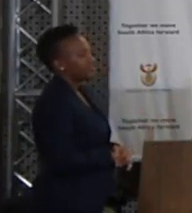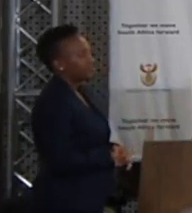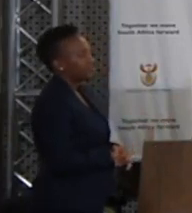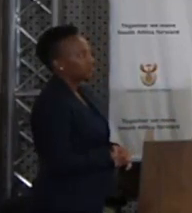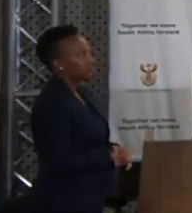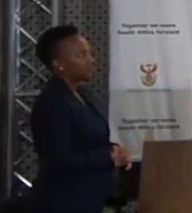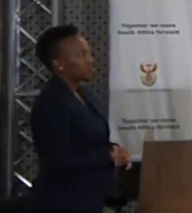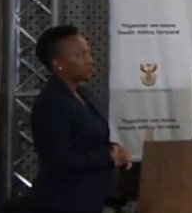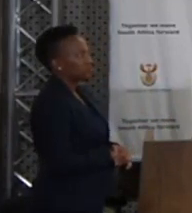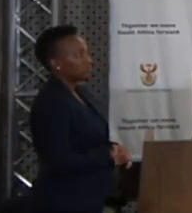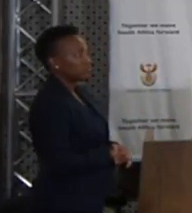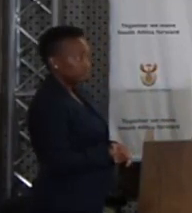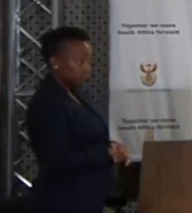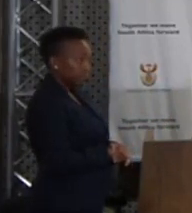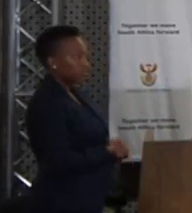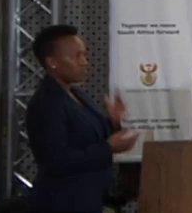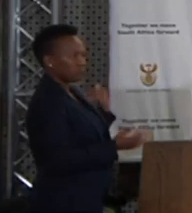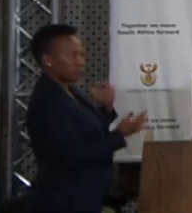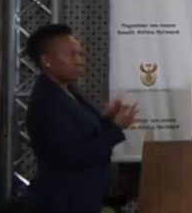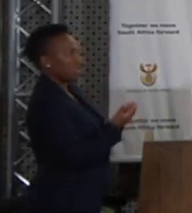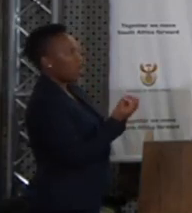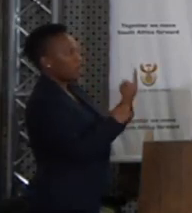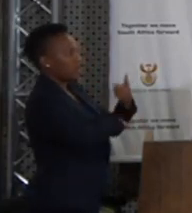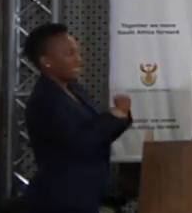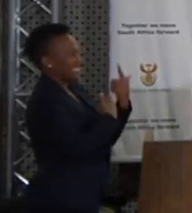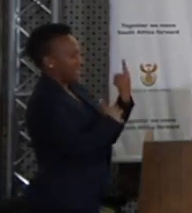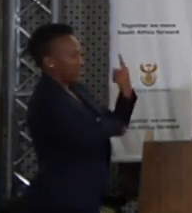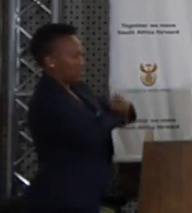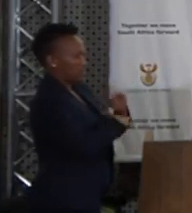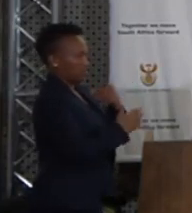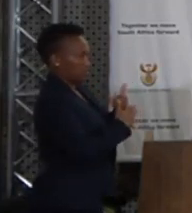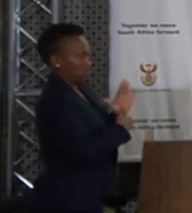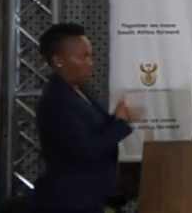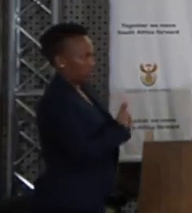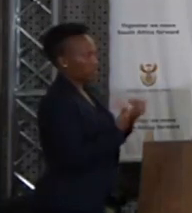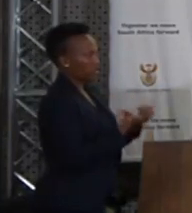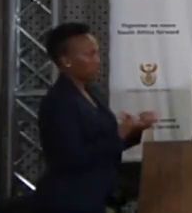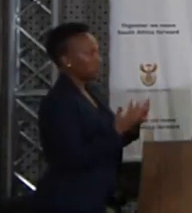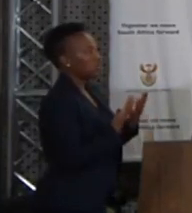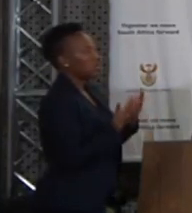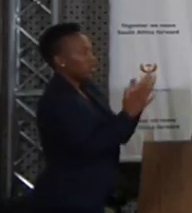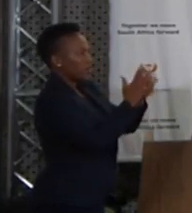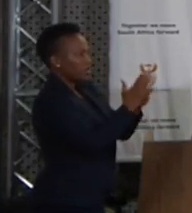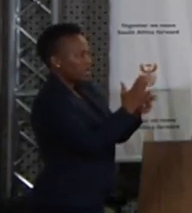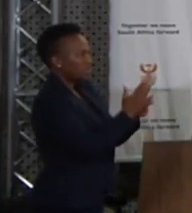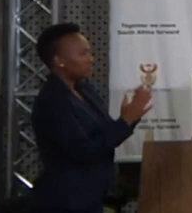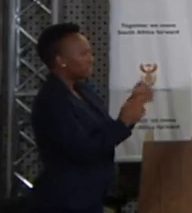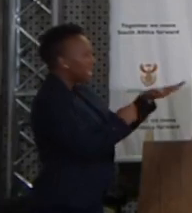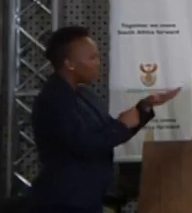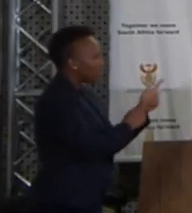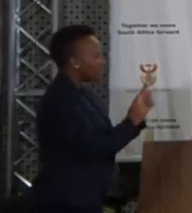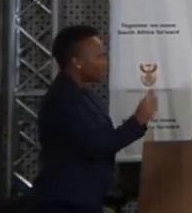now that we've had 7 days of lockdown, we've strengthened it in the regulations in a few areas. We're